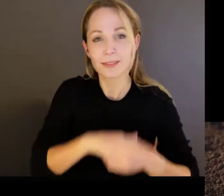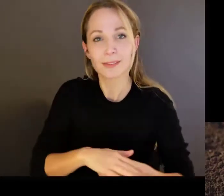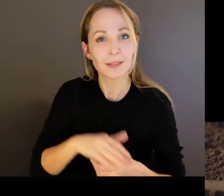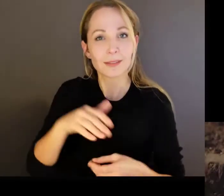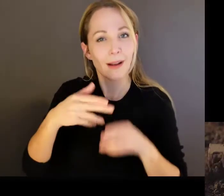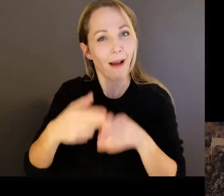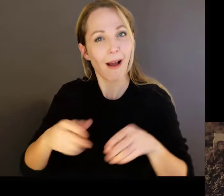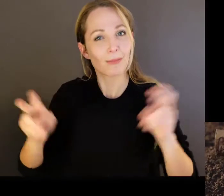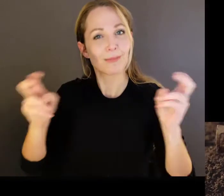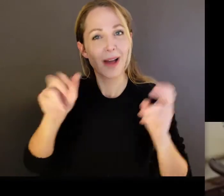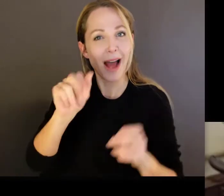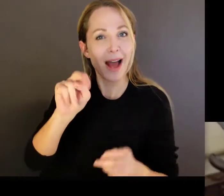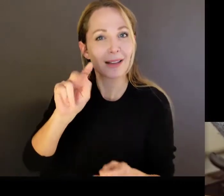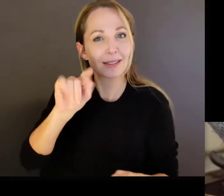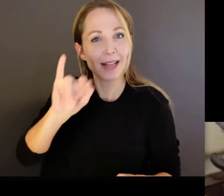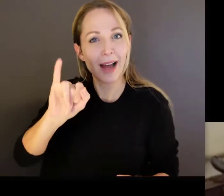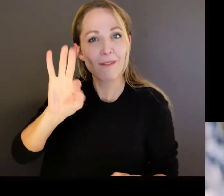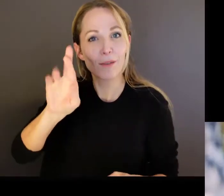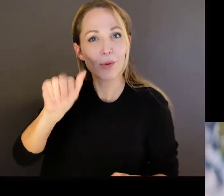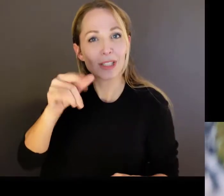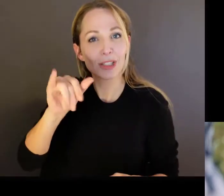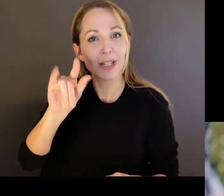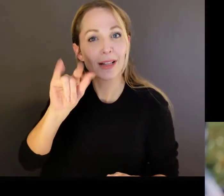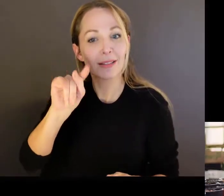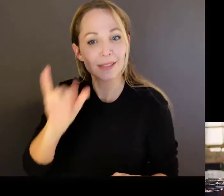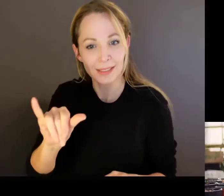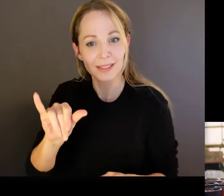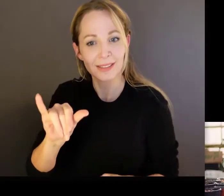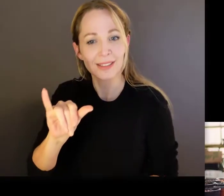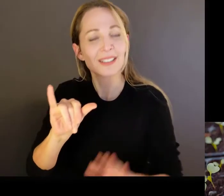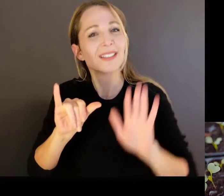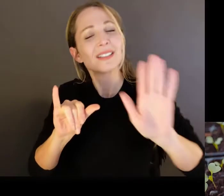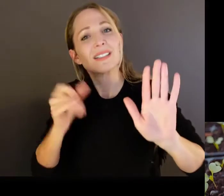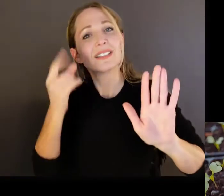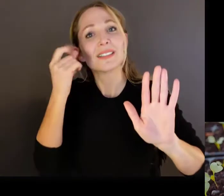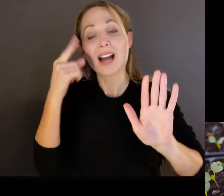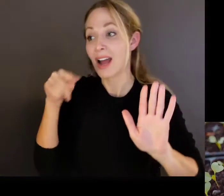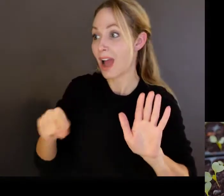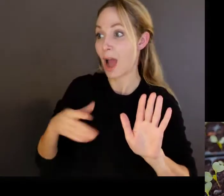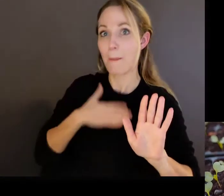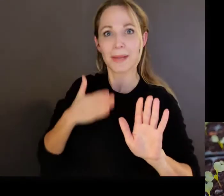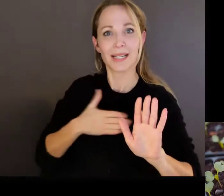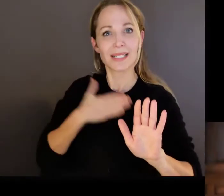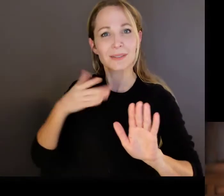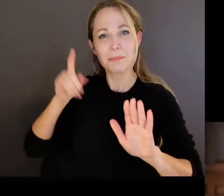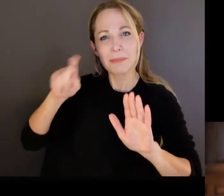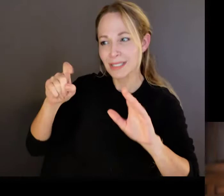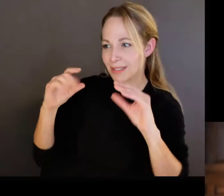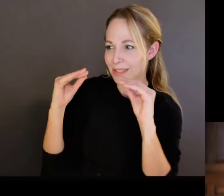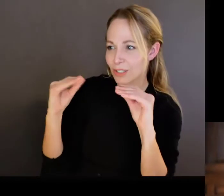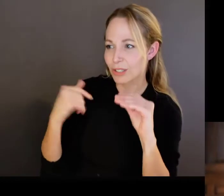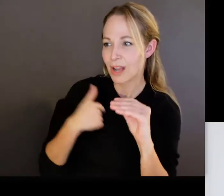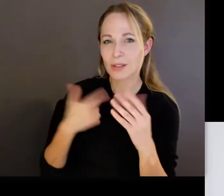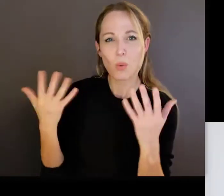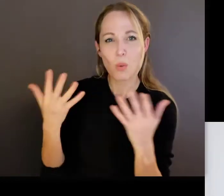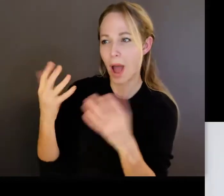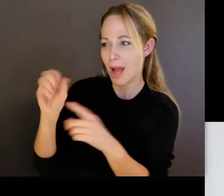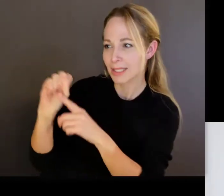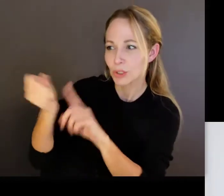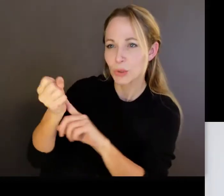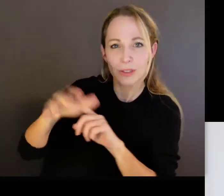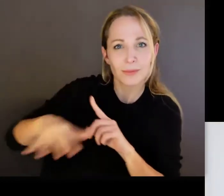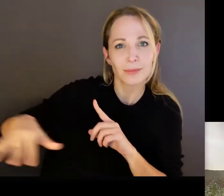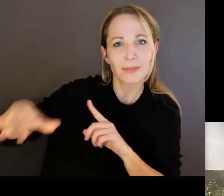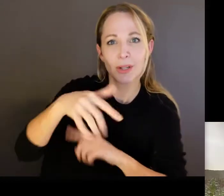anti-fragility. The role of the science of happiness is to teach us what conditions we can put